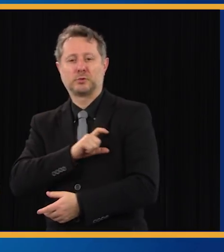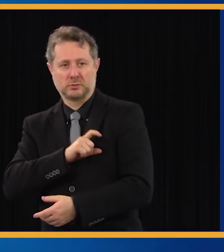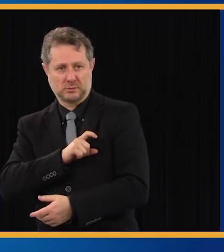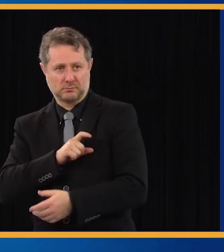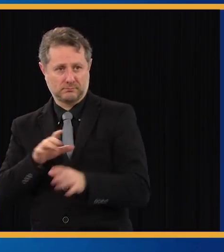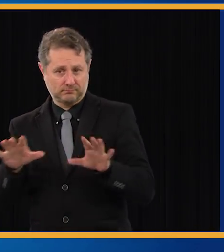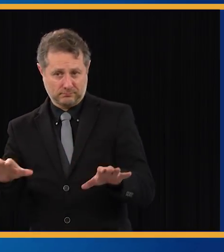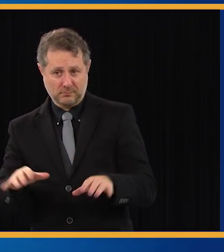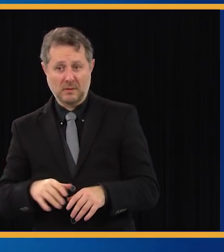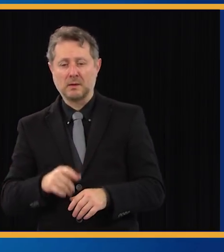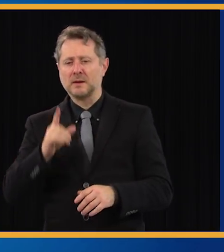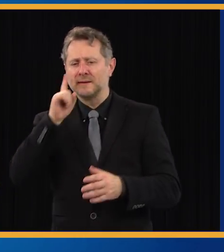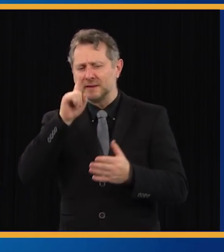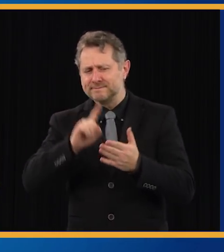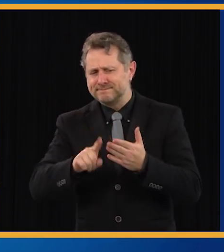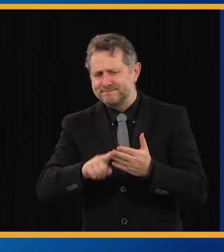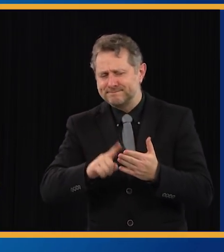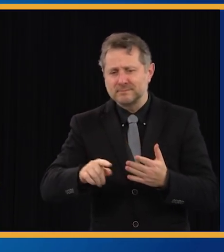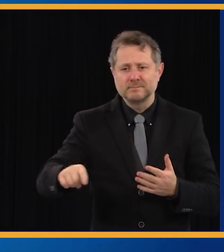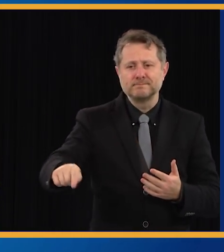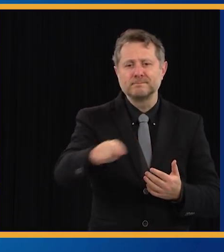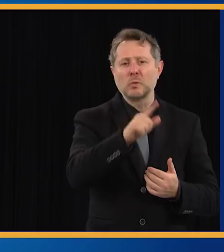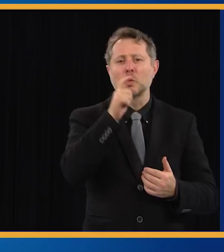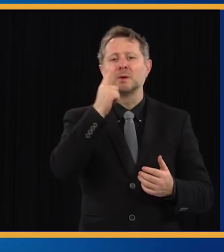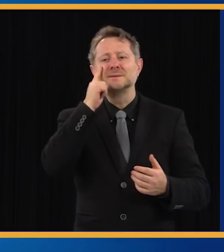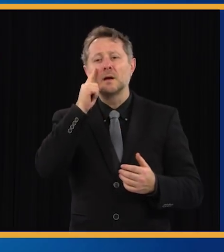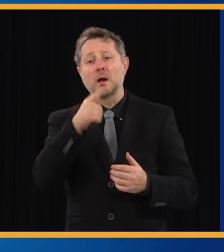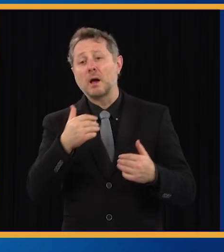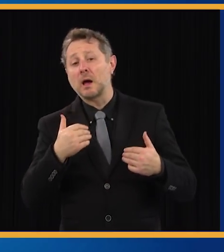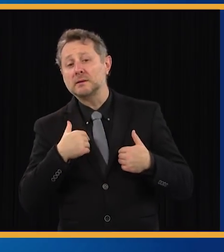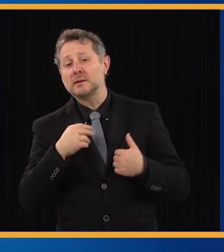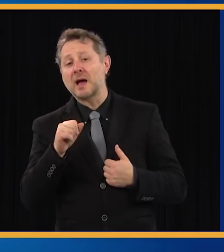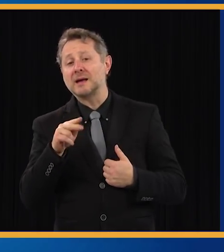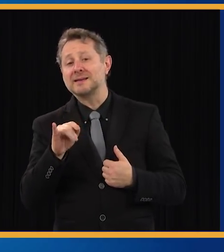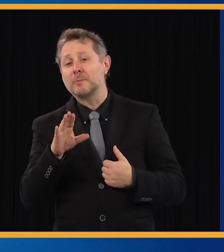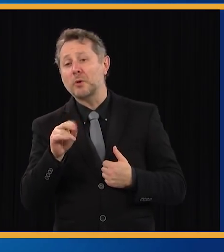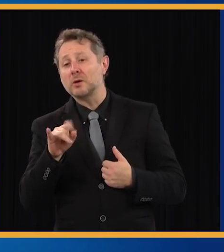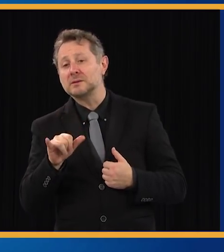find out, again, with the antibody testing, what is the infection rate.